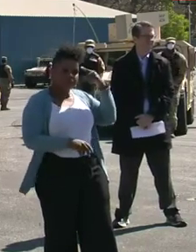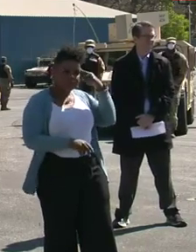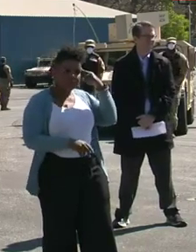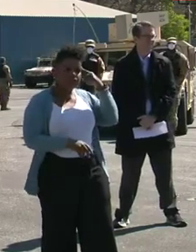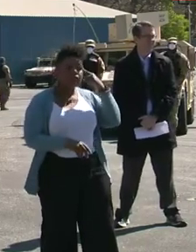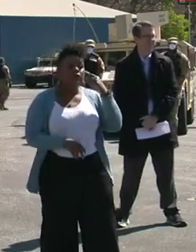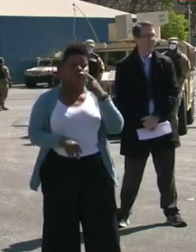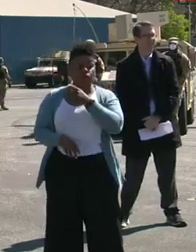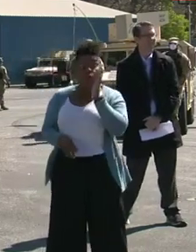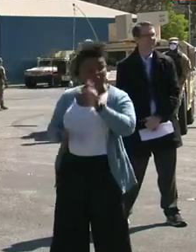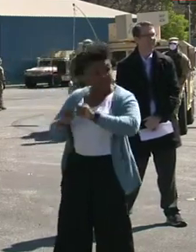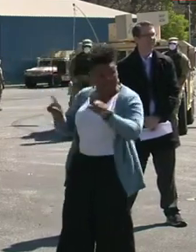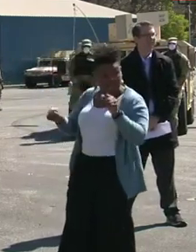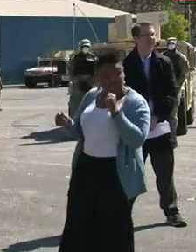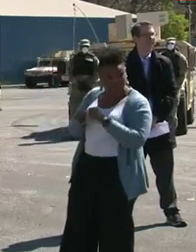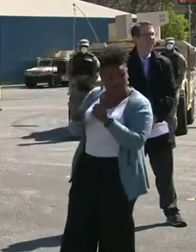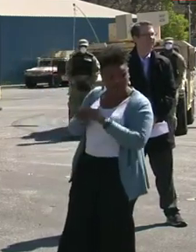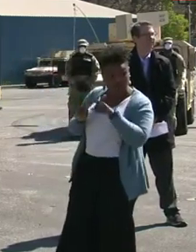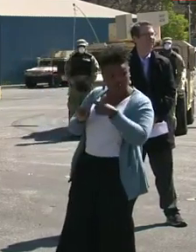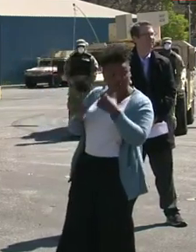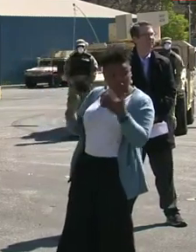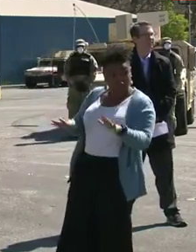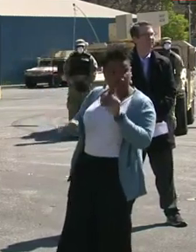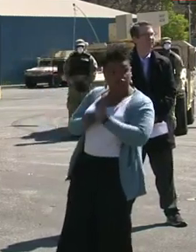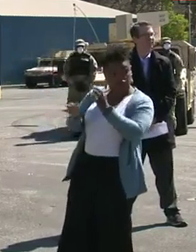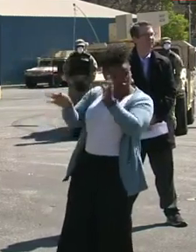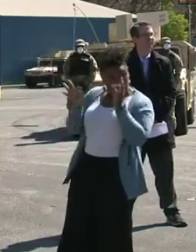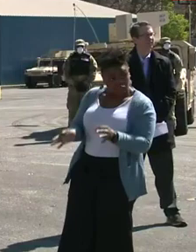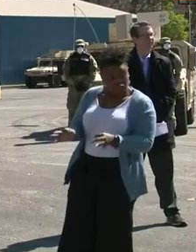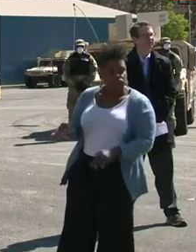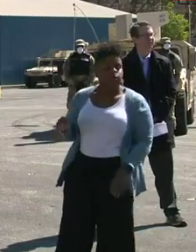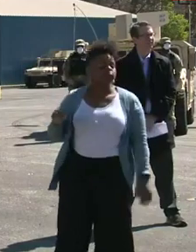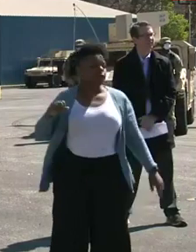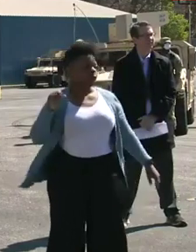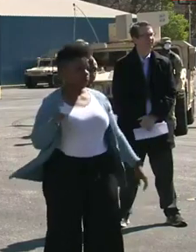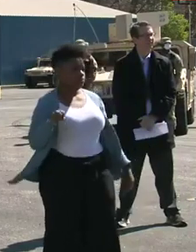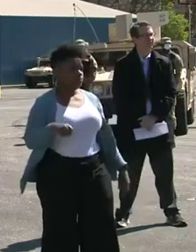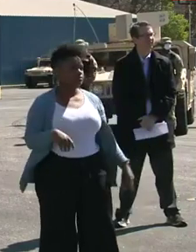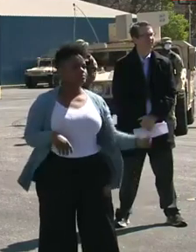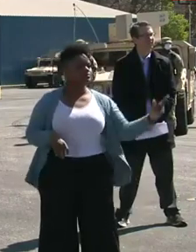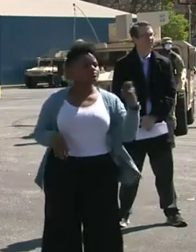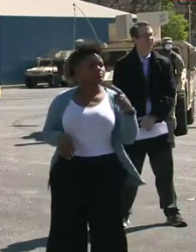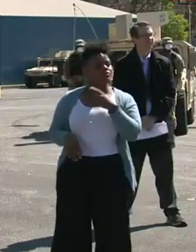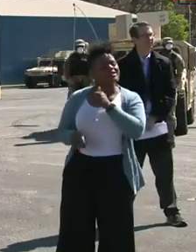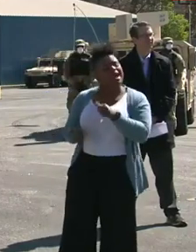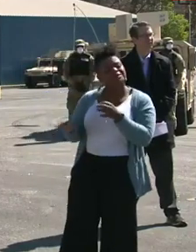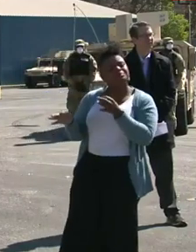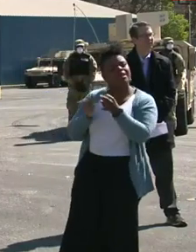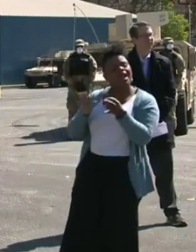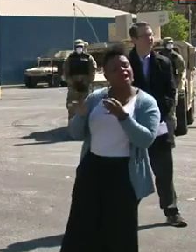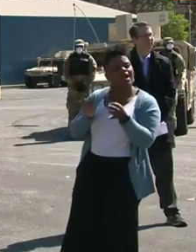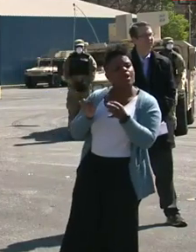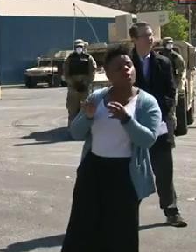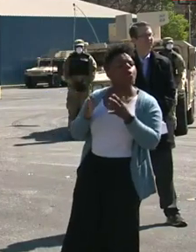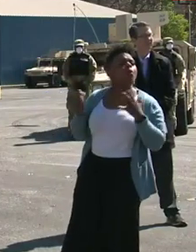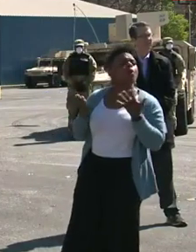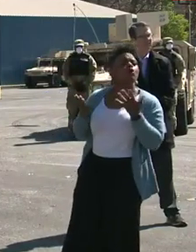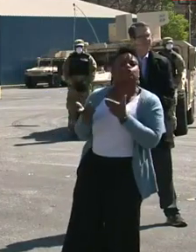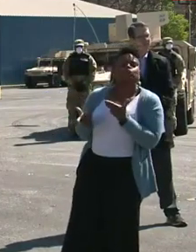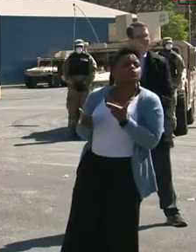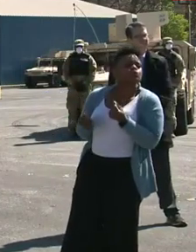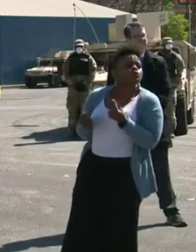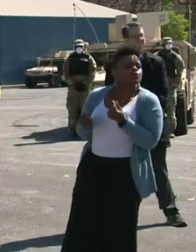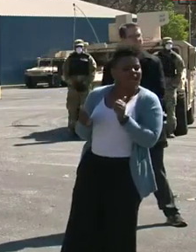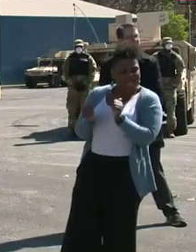We will update employees for sure. Yes. Can you elaborate in terms of what you're doing to handle the increased call volume? You kind of alluded to it